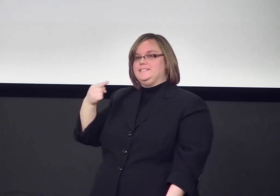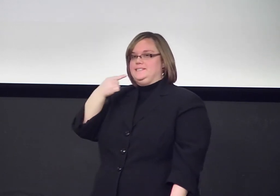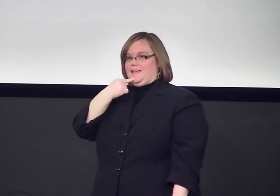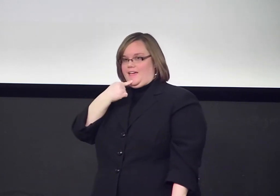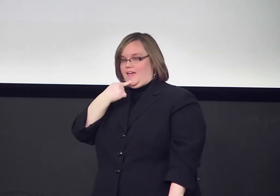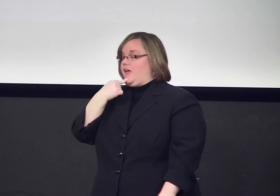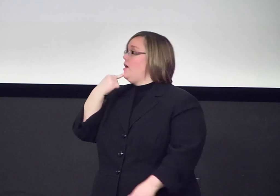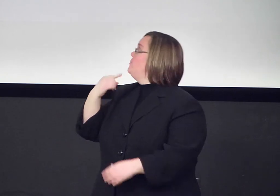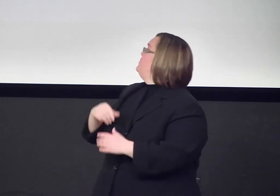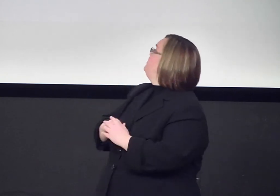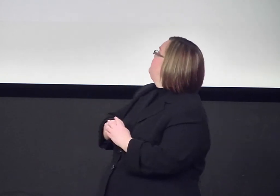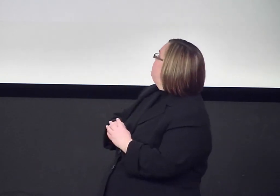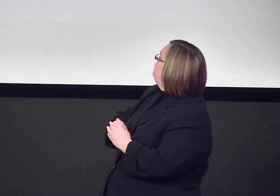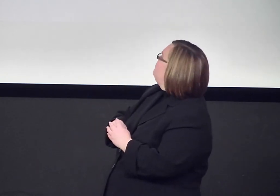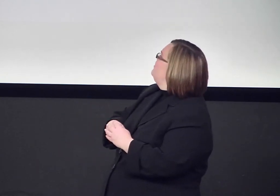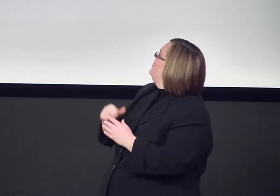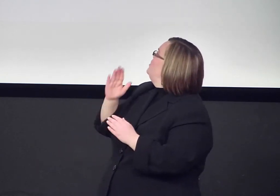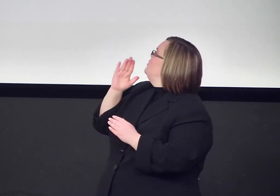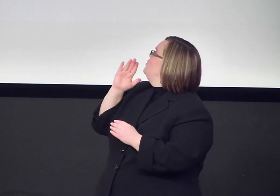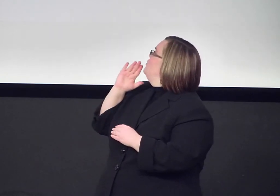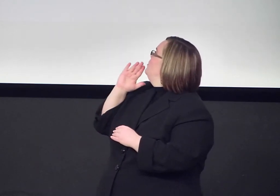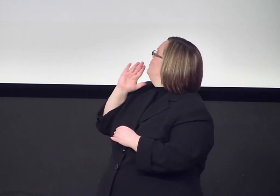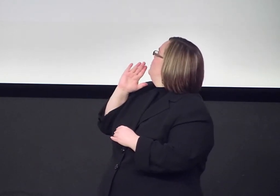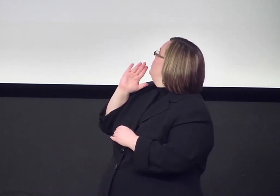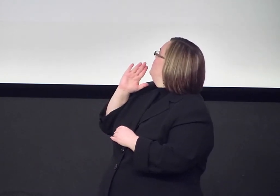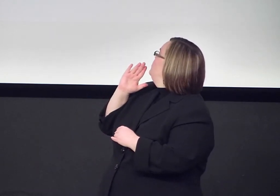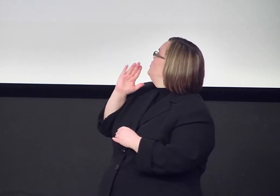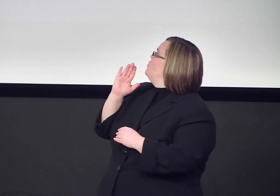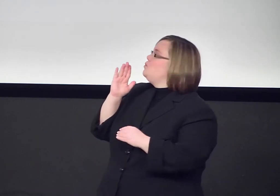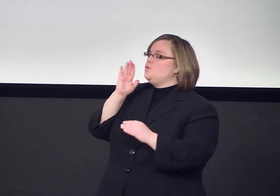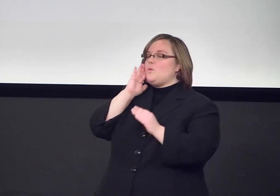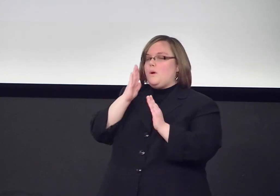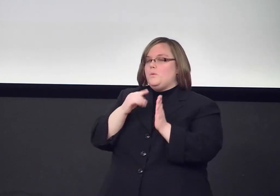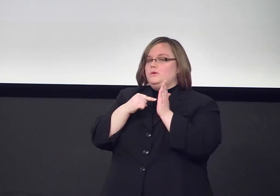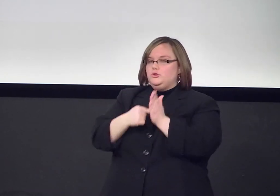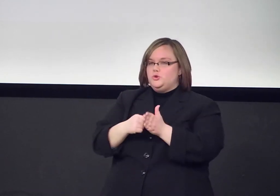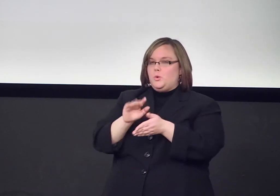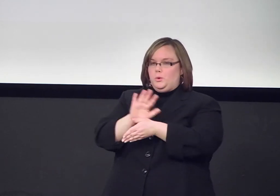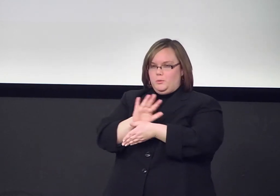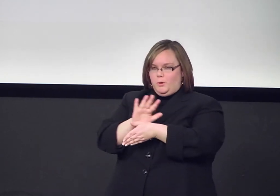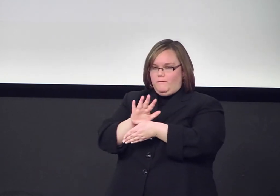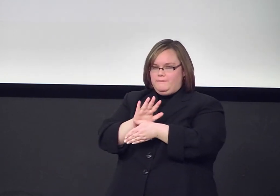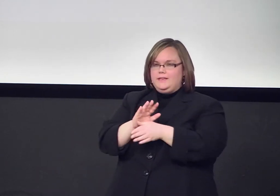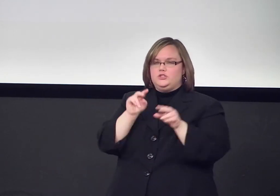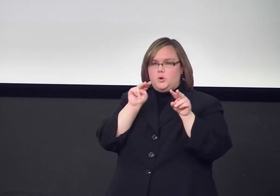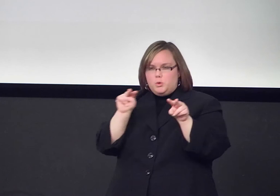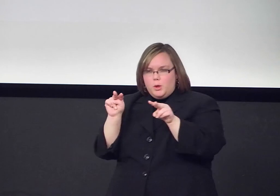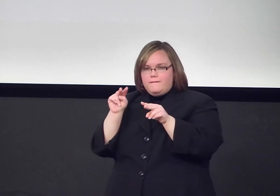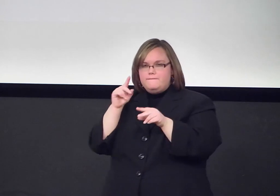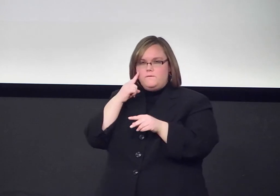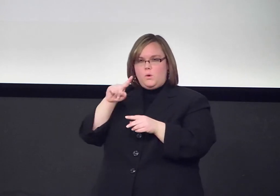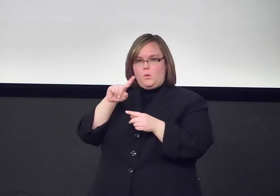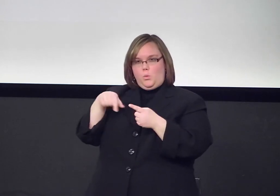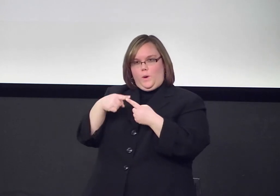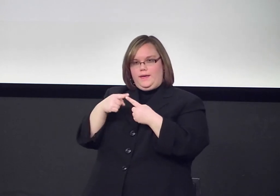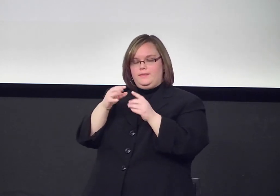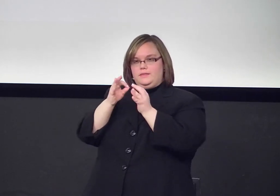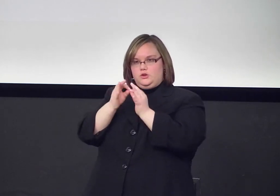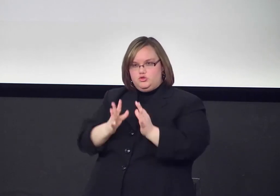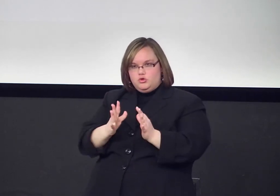hearing caller, there was another piece where the interpreter said, she said, to inform the hearing caller that it